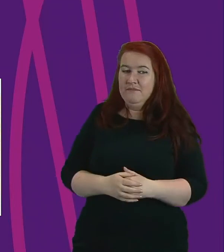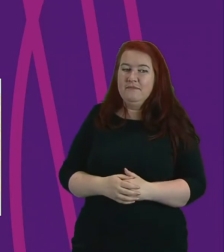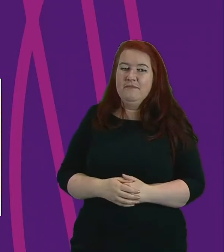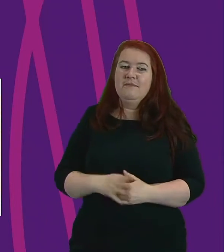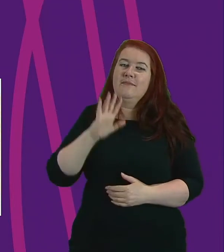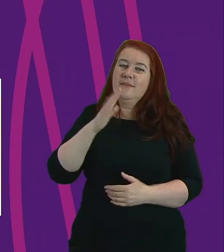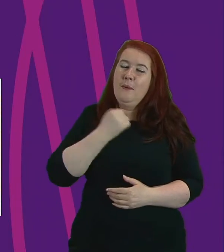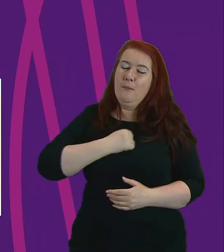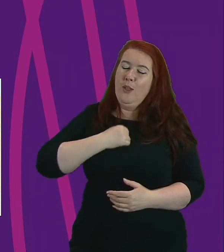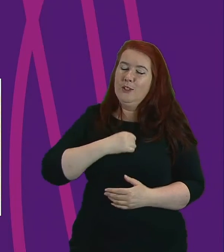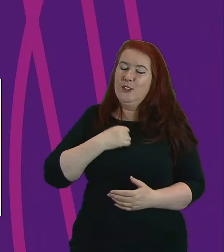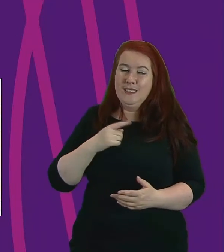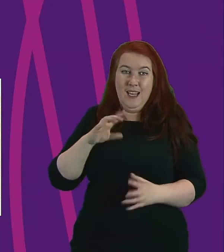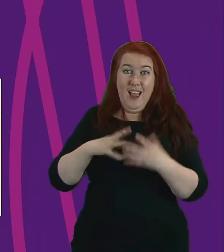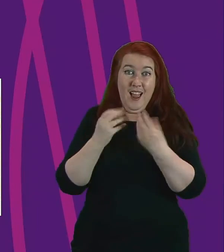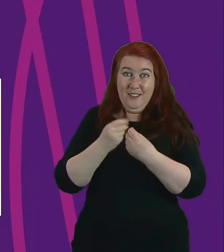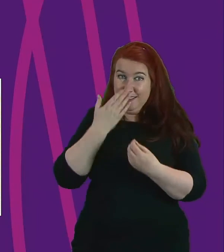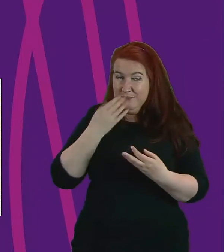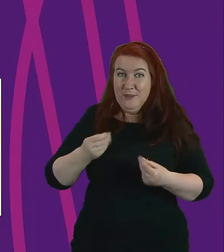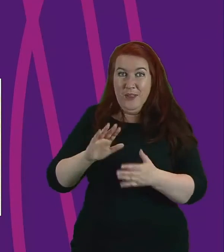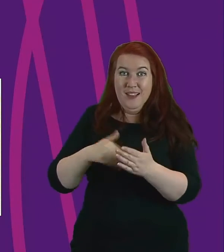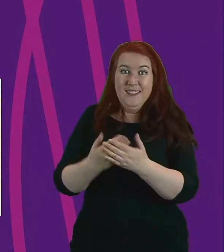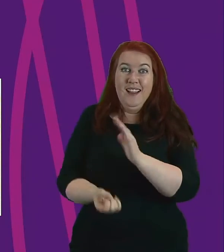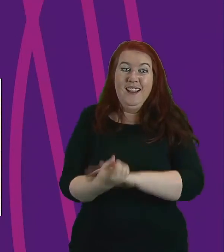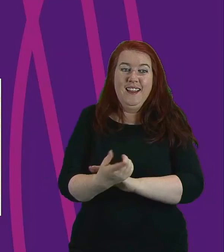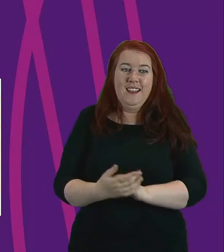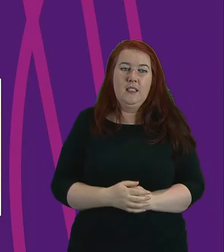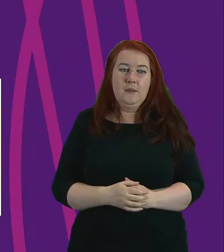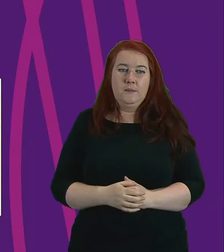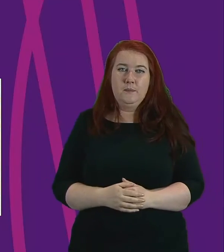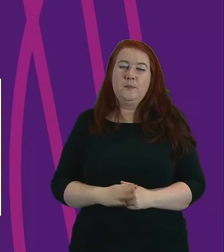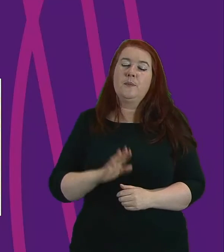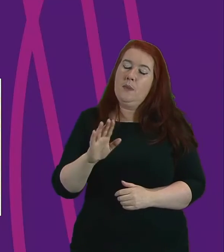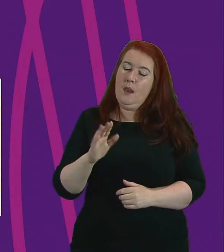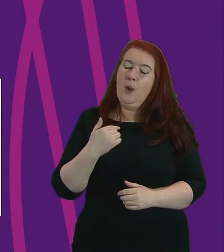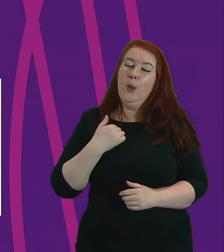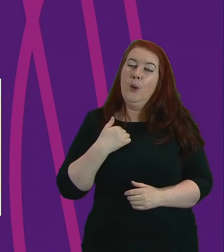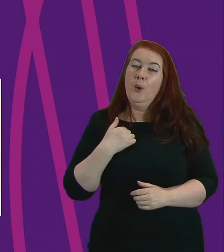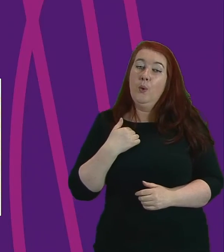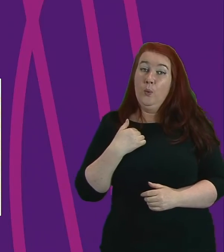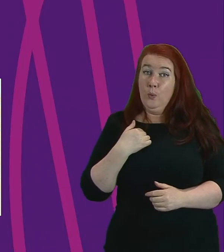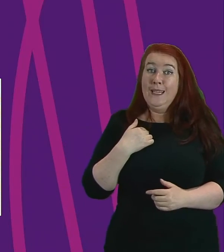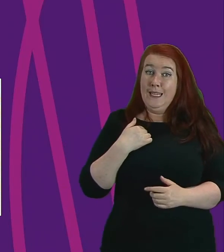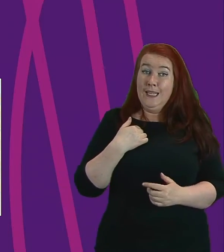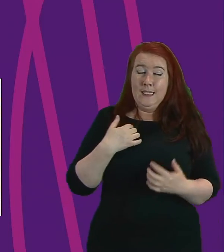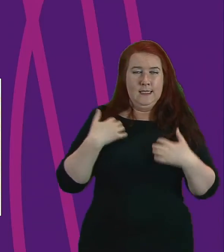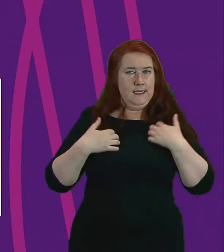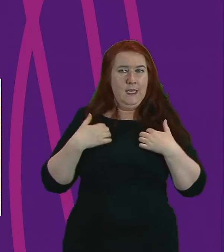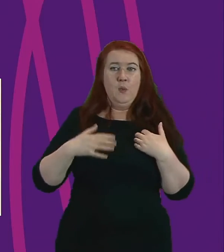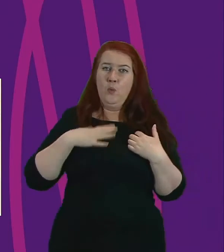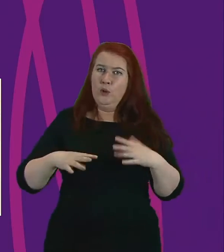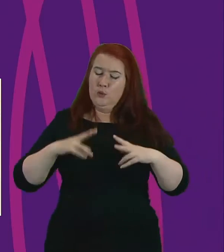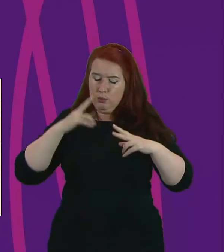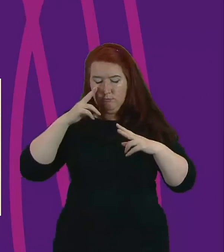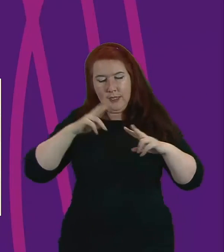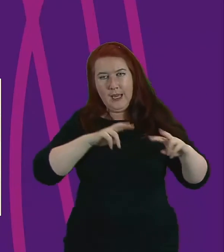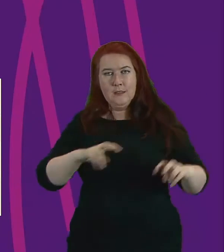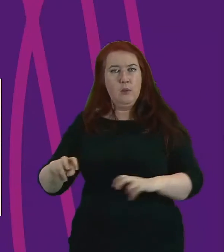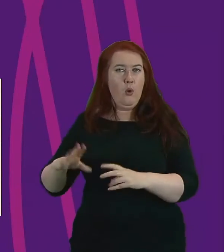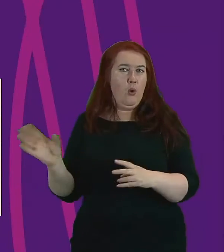all going too well till then. Cabinet Secretary. We are keen to explore all options right now in terms of how